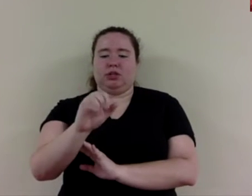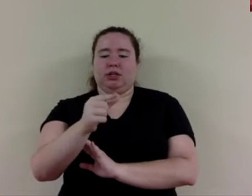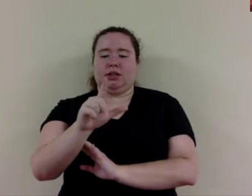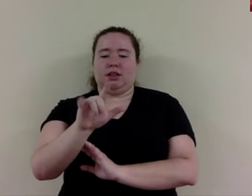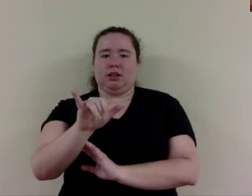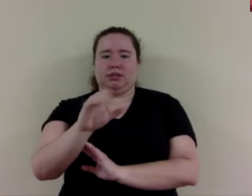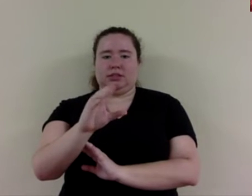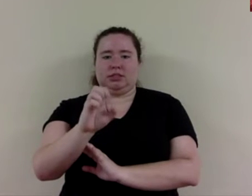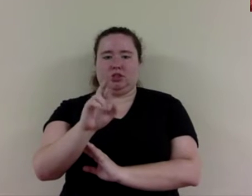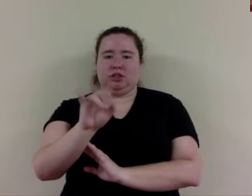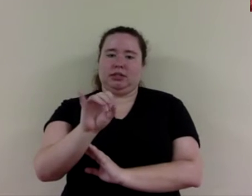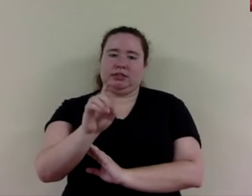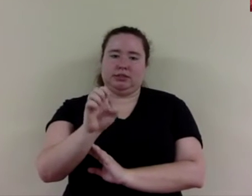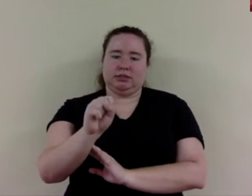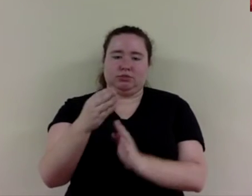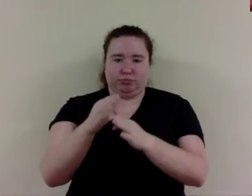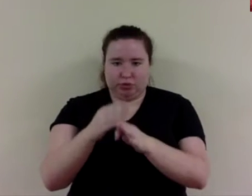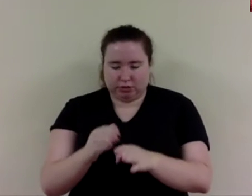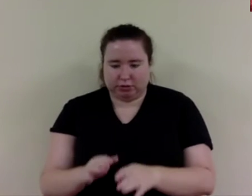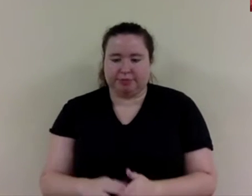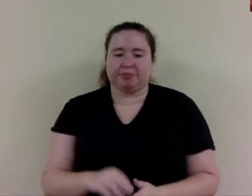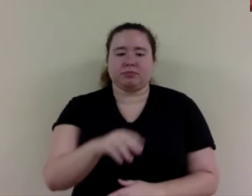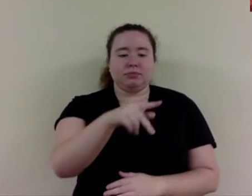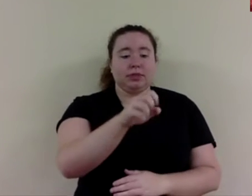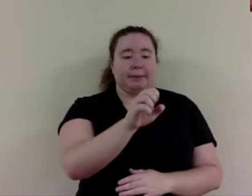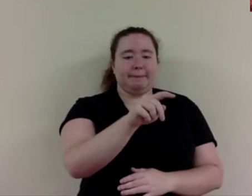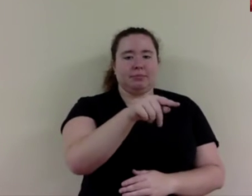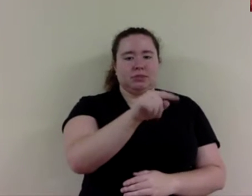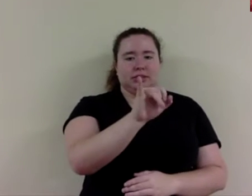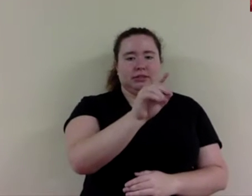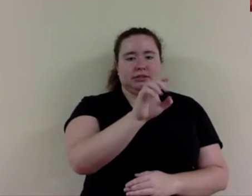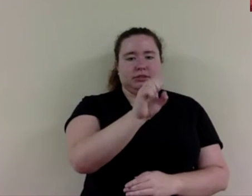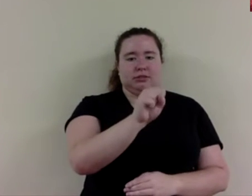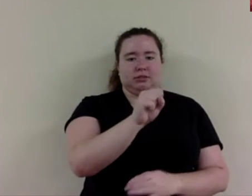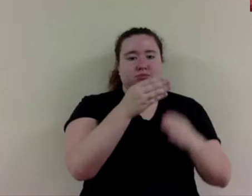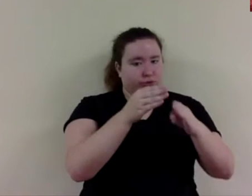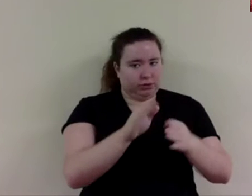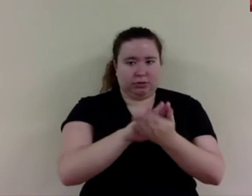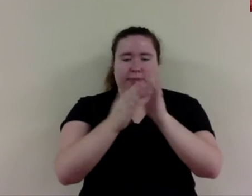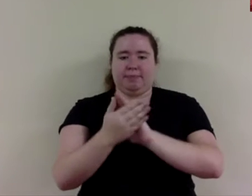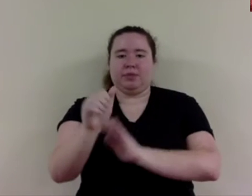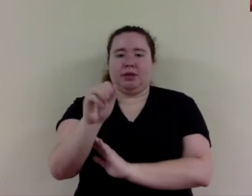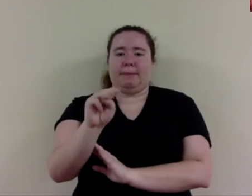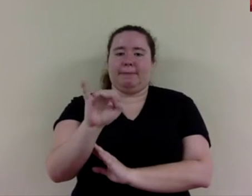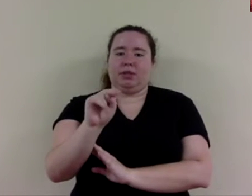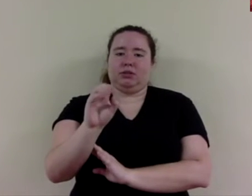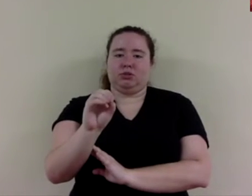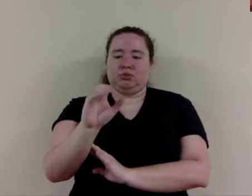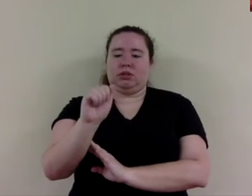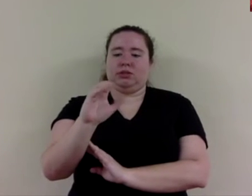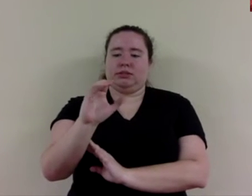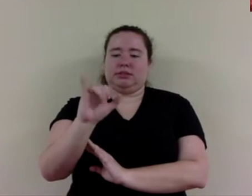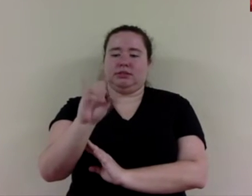triglycerides. Peptides from the stomach will be broken down into smaller structures known as amino acids, and the remaining sugars that